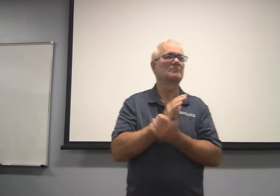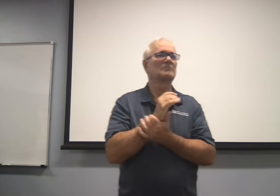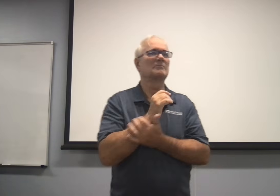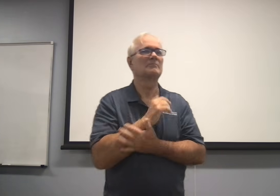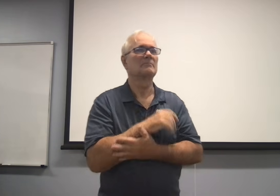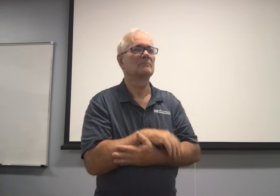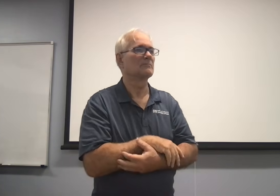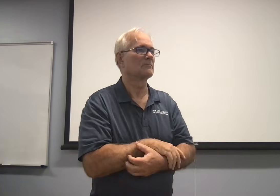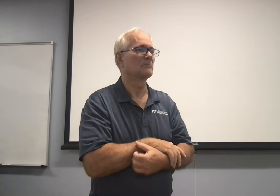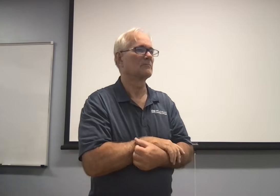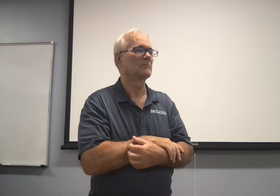like